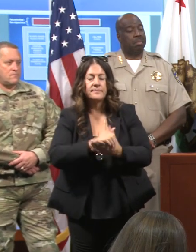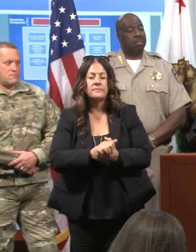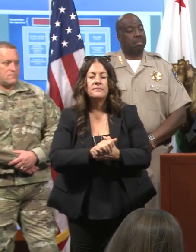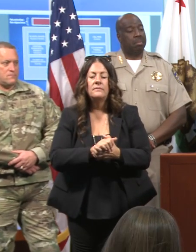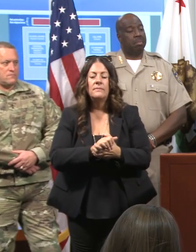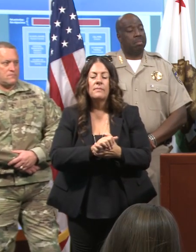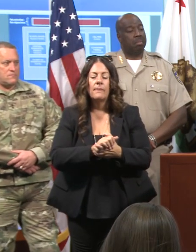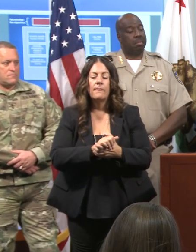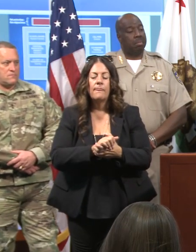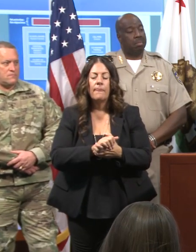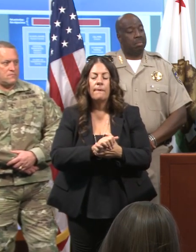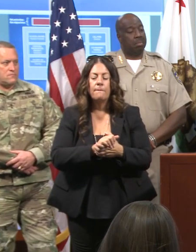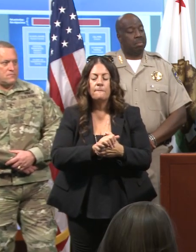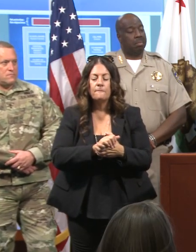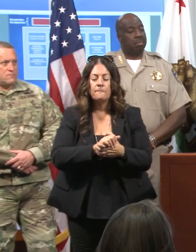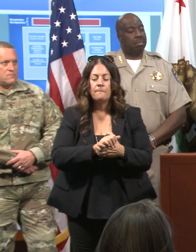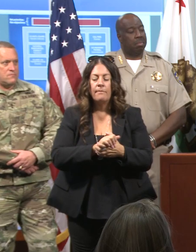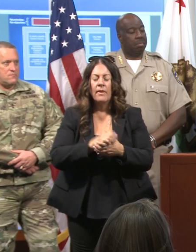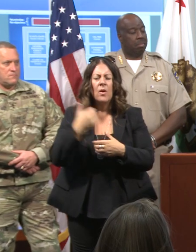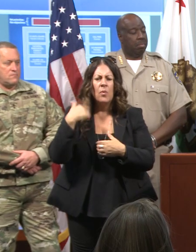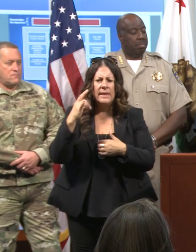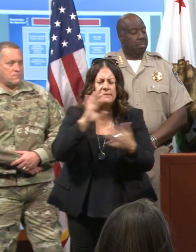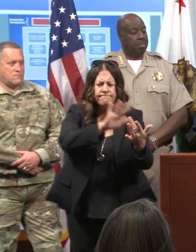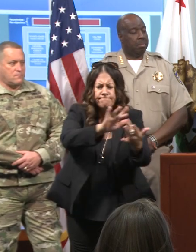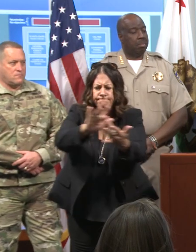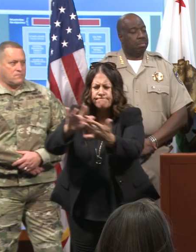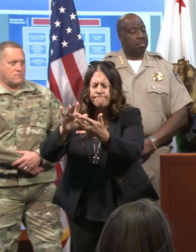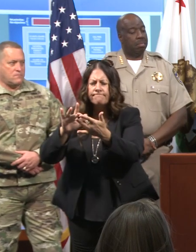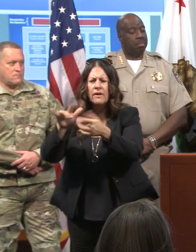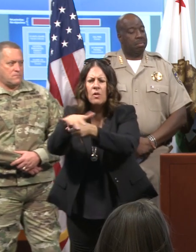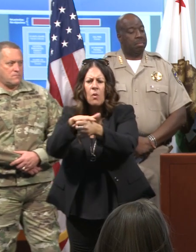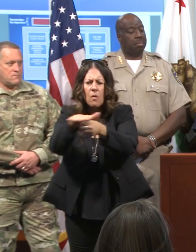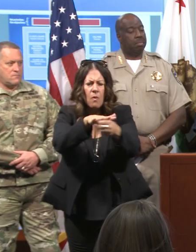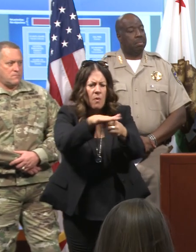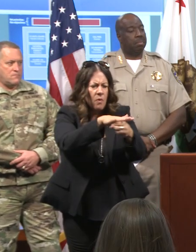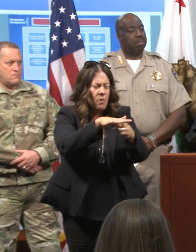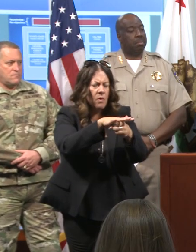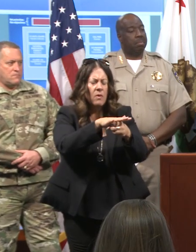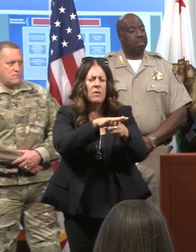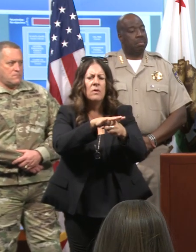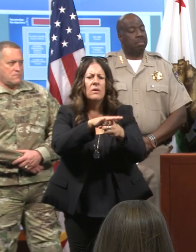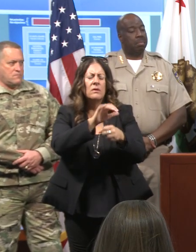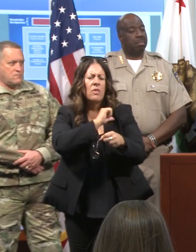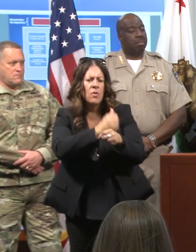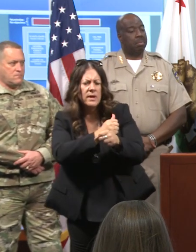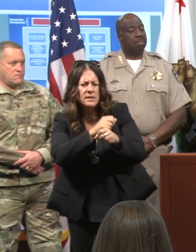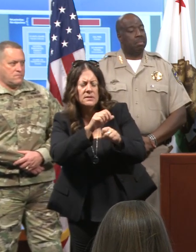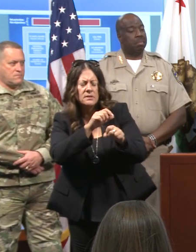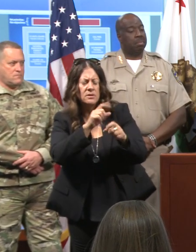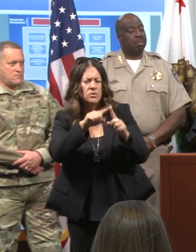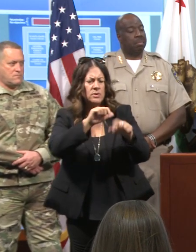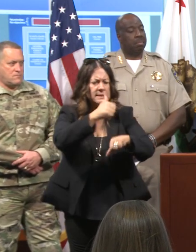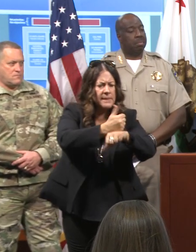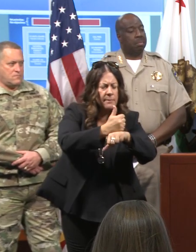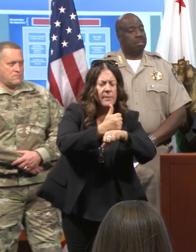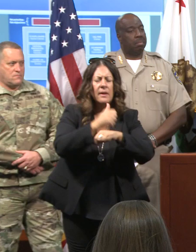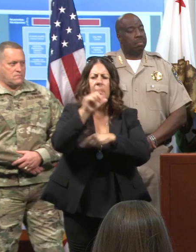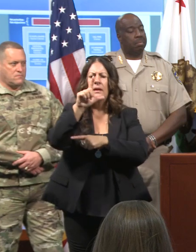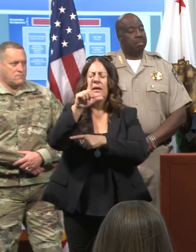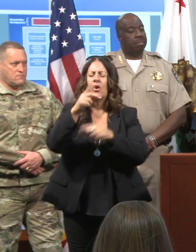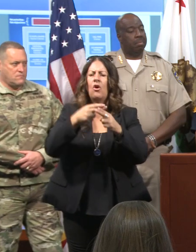We began discussions with the local authorities on establishing a local assistance center. This is a center where state, local,